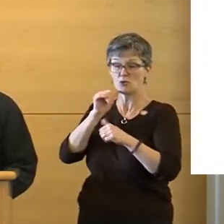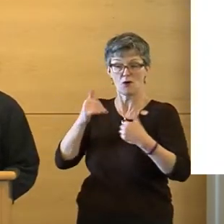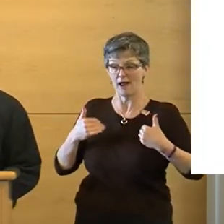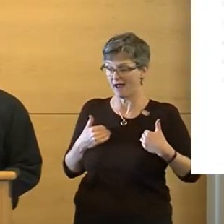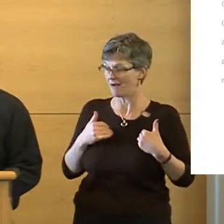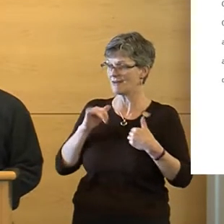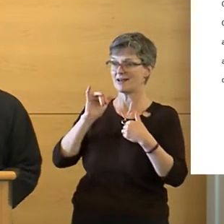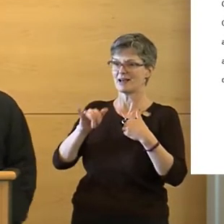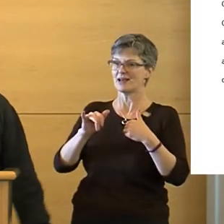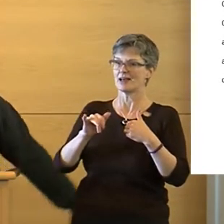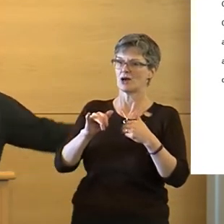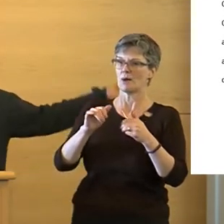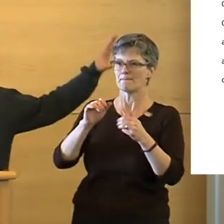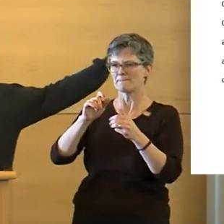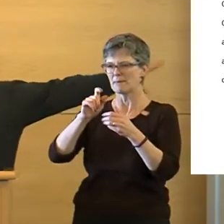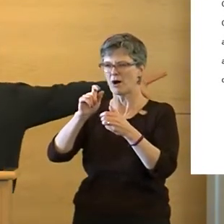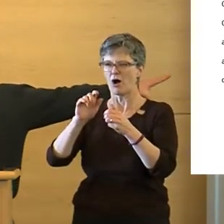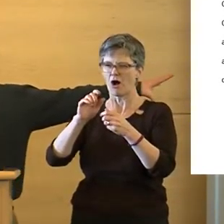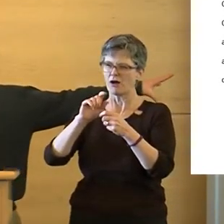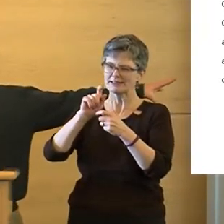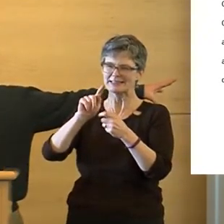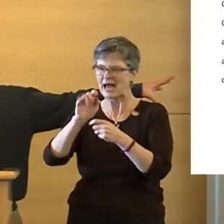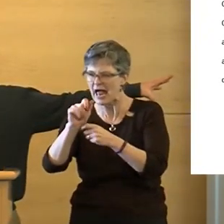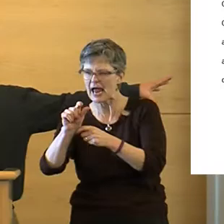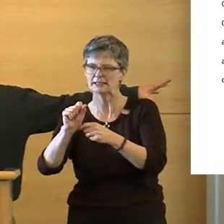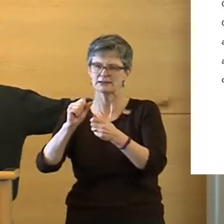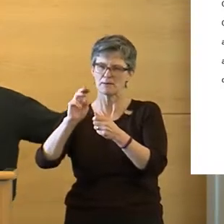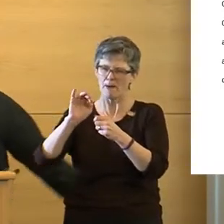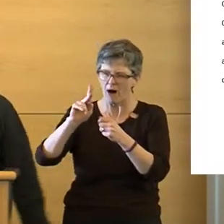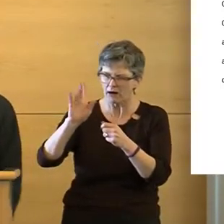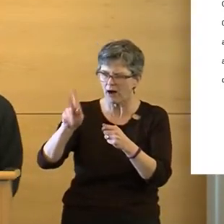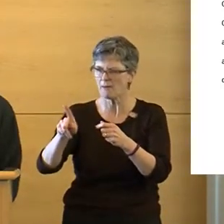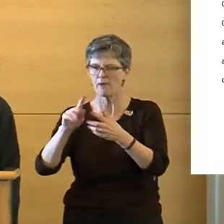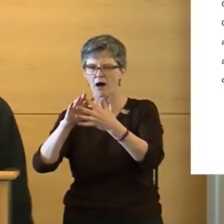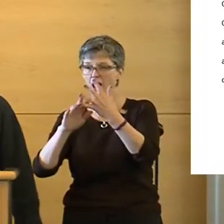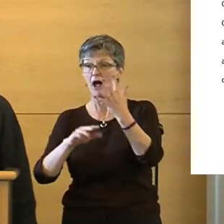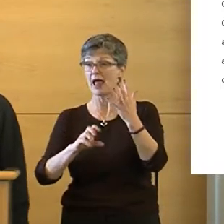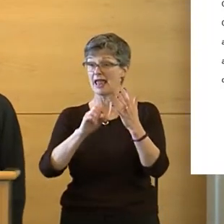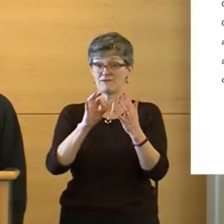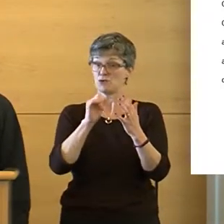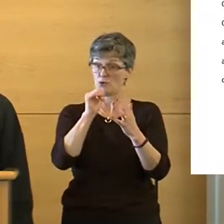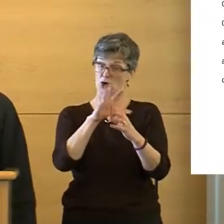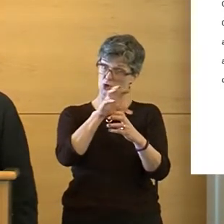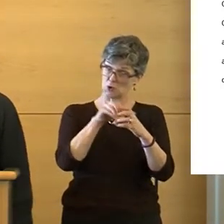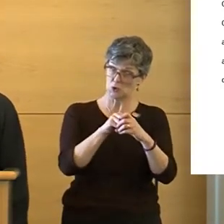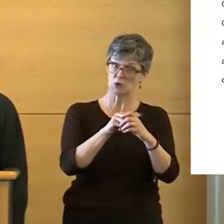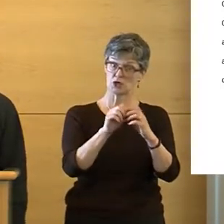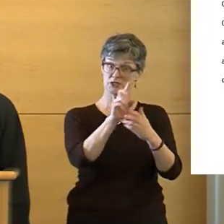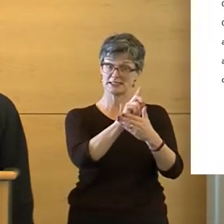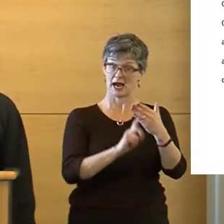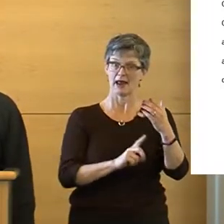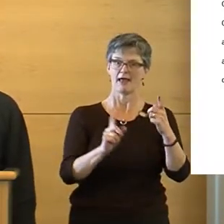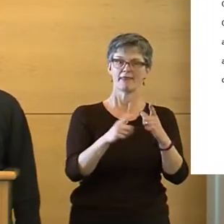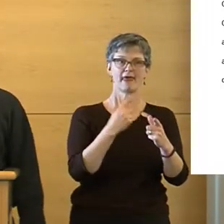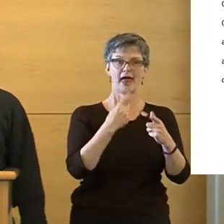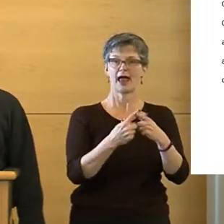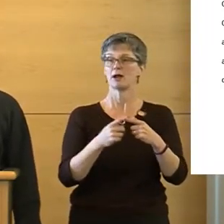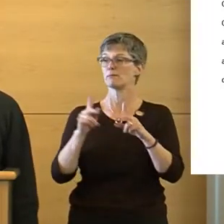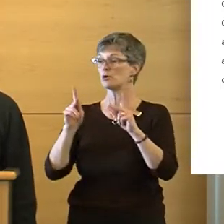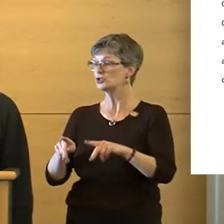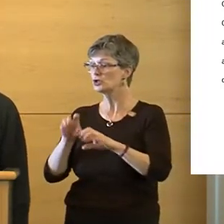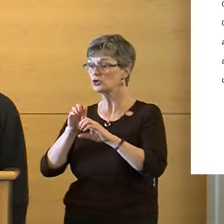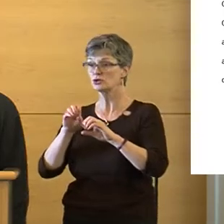in order for that to work. And they have to be lists, and they have to be tables, and so forth. So without that kind